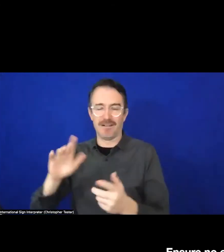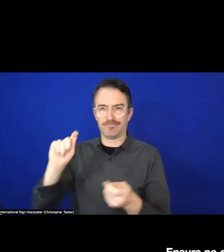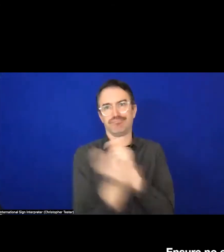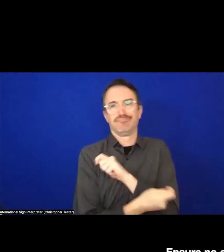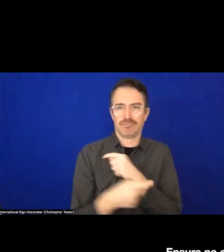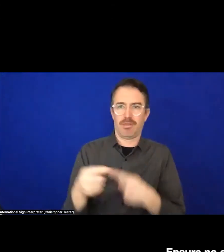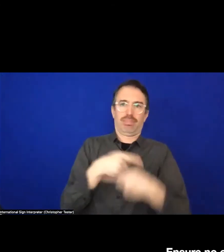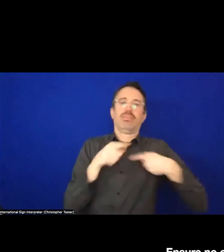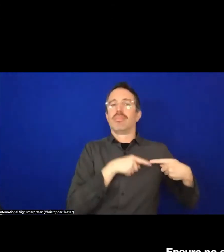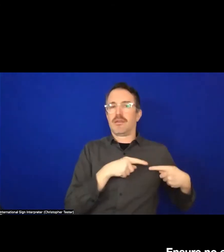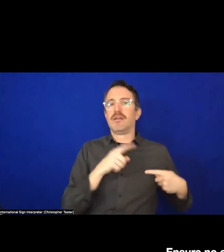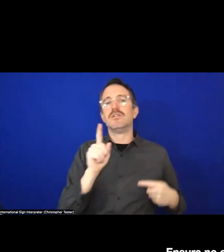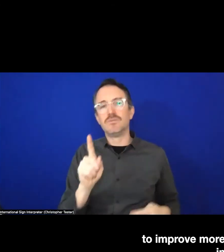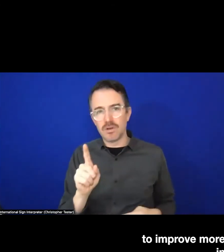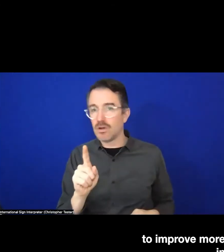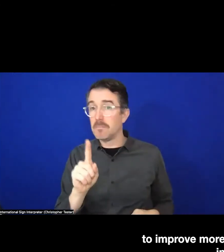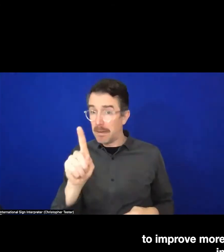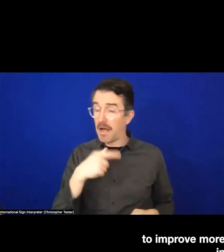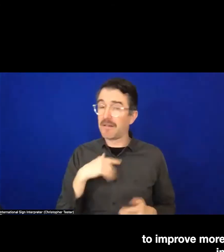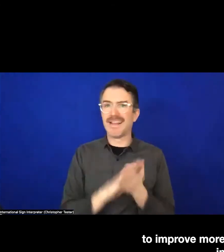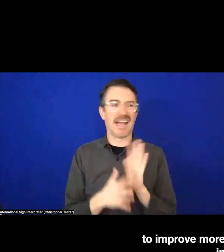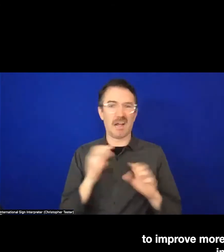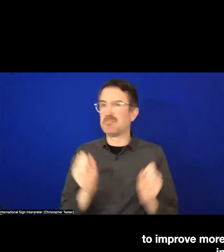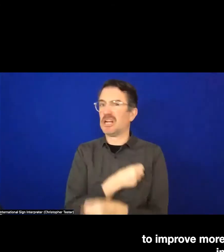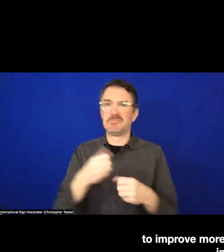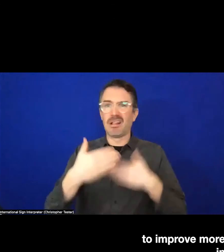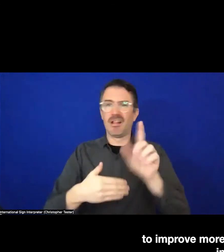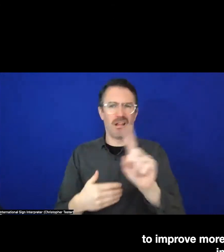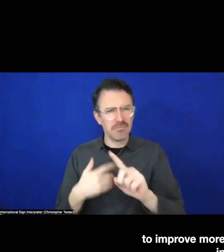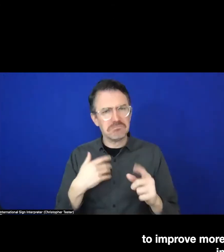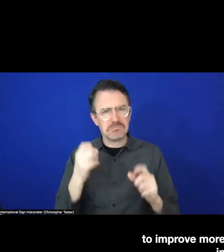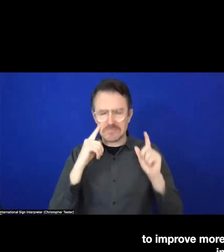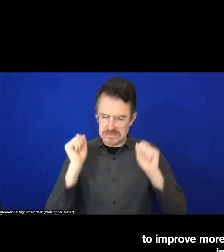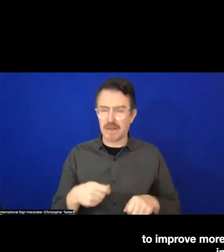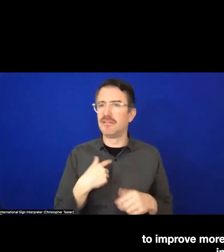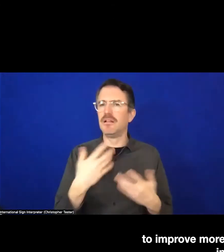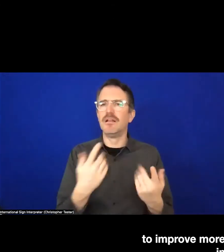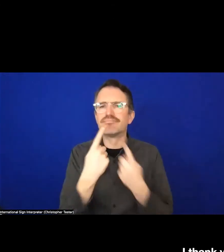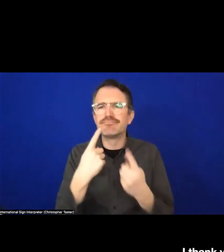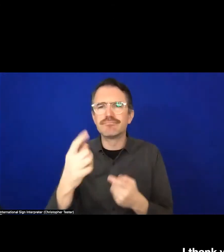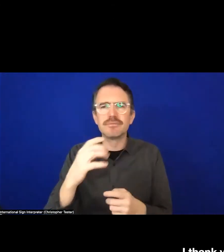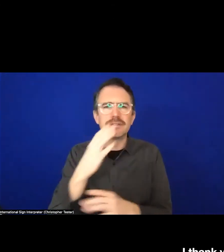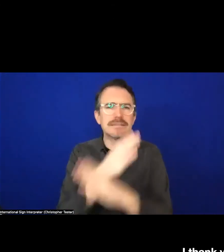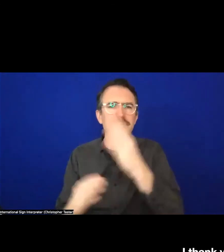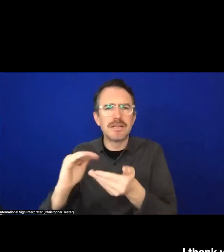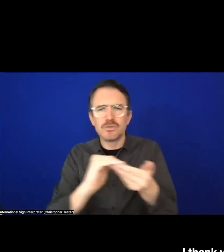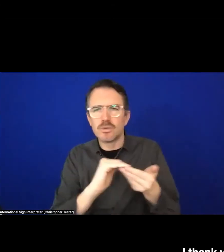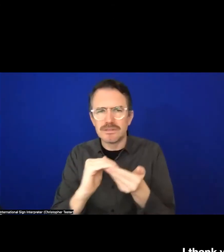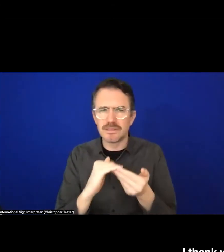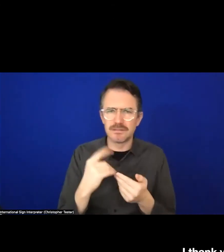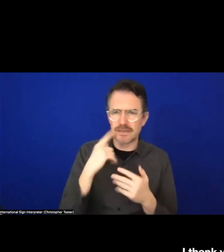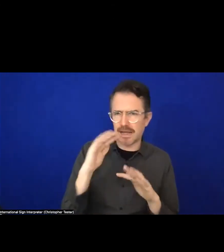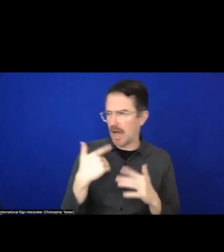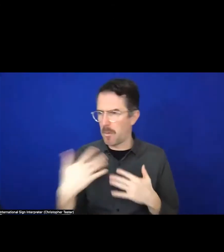forward better, ensure no one left behind, and to improve more inclusive development in society. I thank